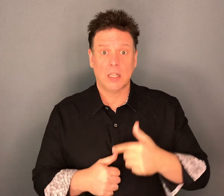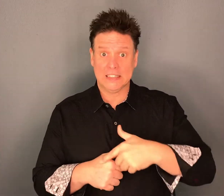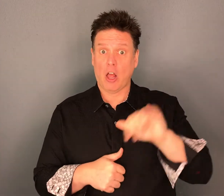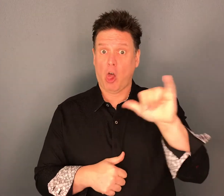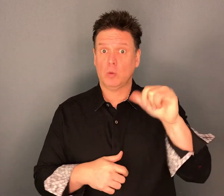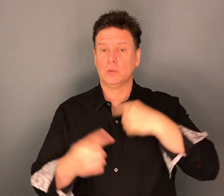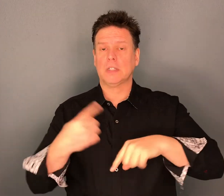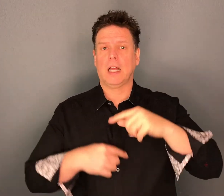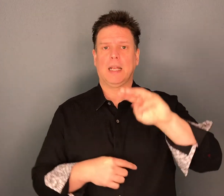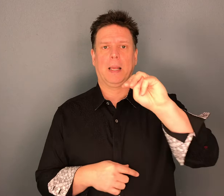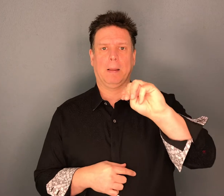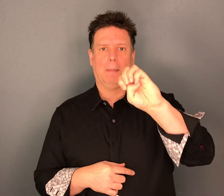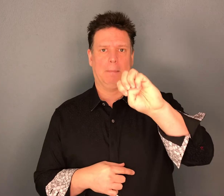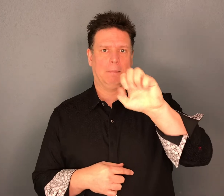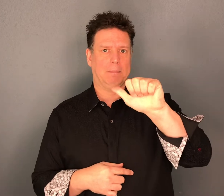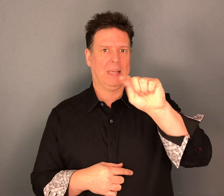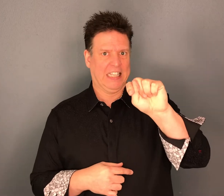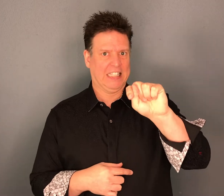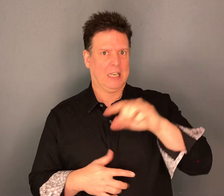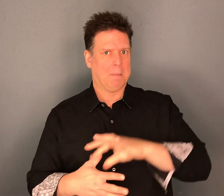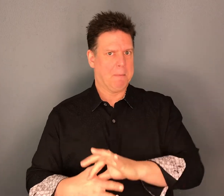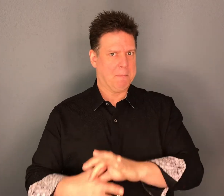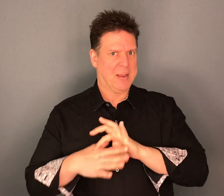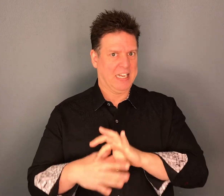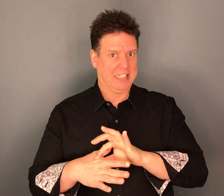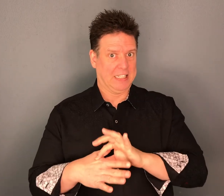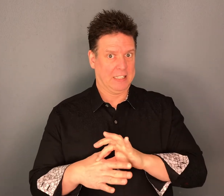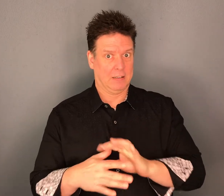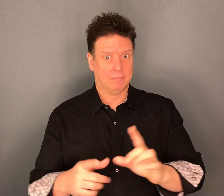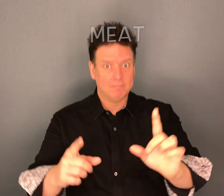done this way. It's also the sign for meat.